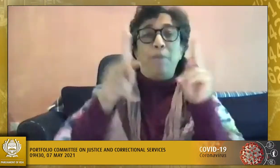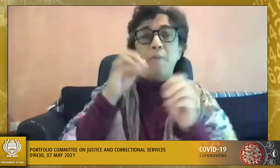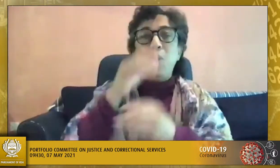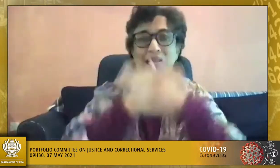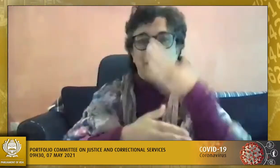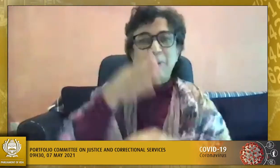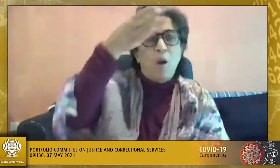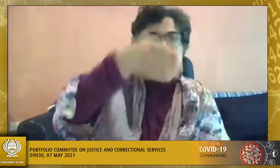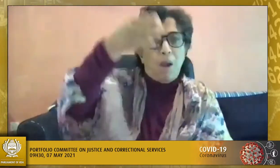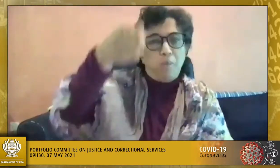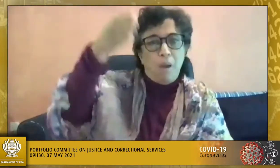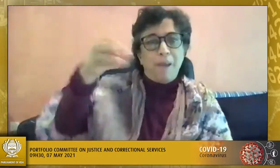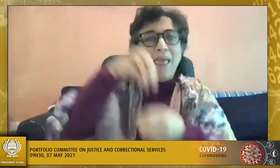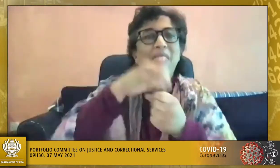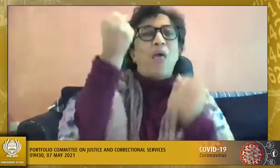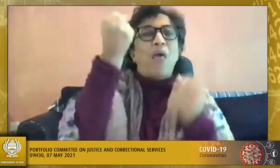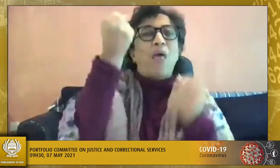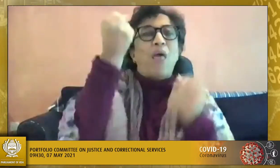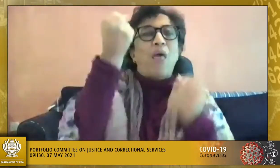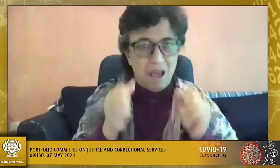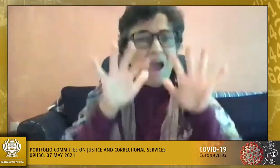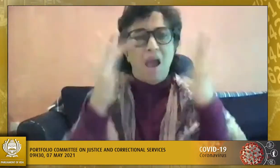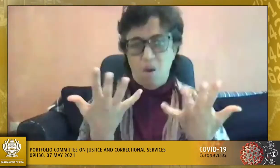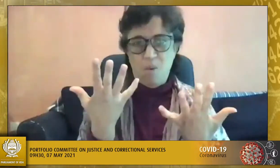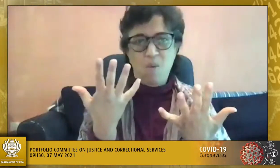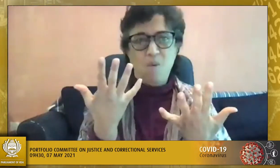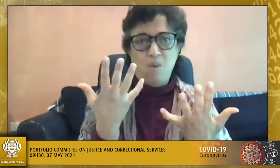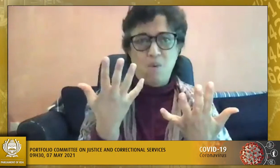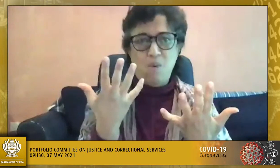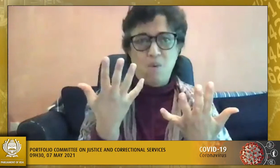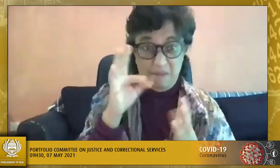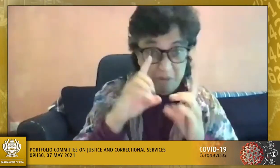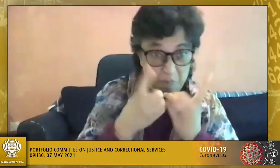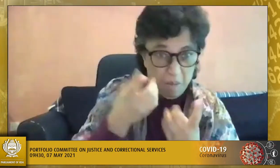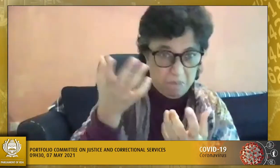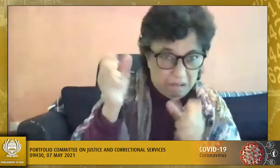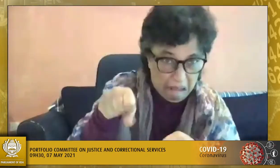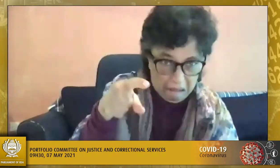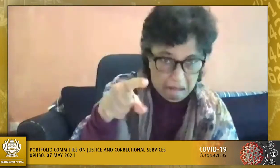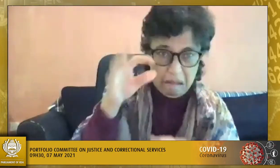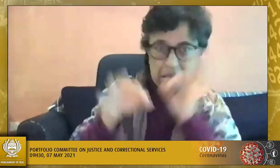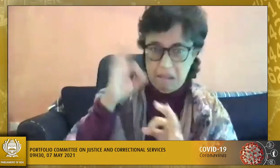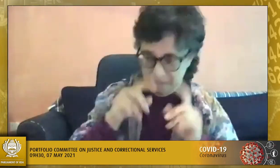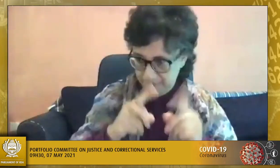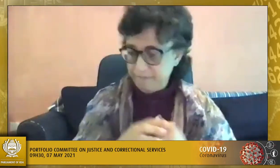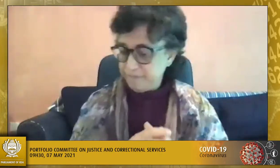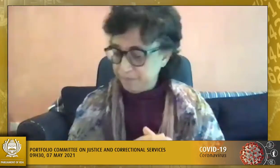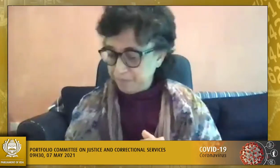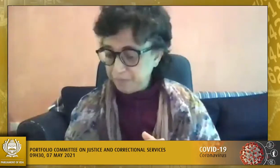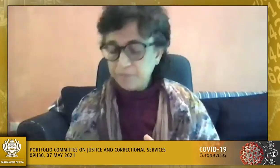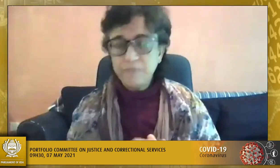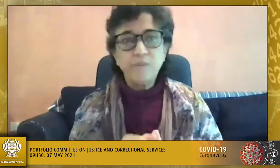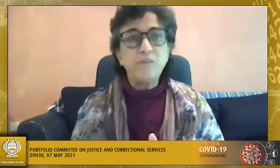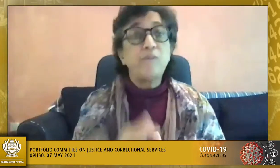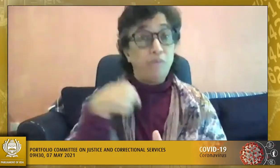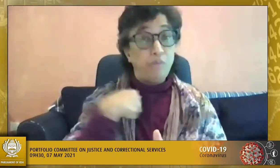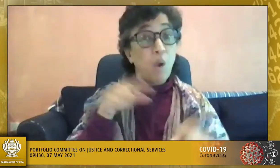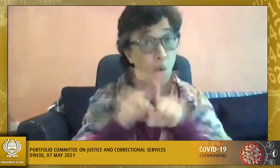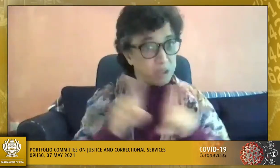going to do or going to provide universal access for people with disabilities in in the service points